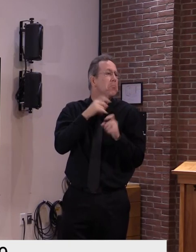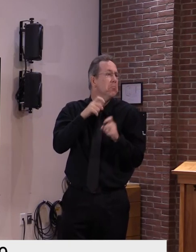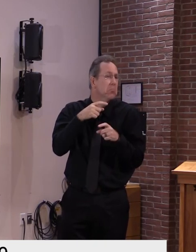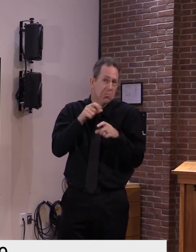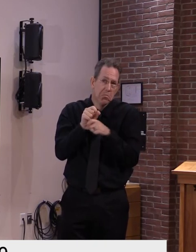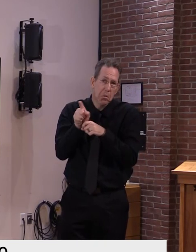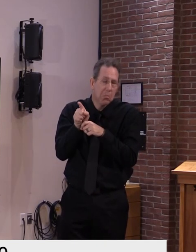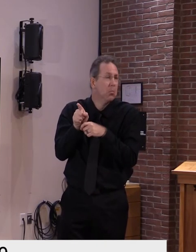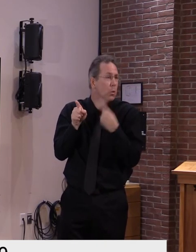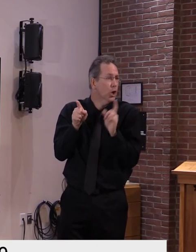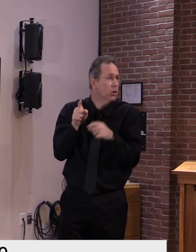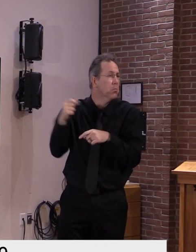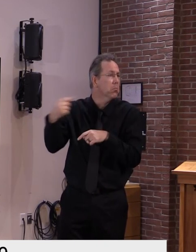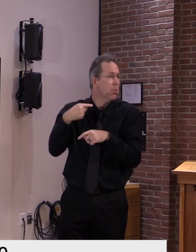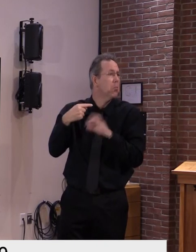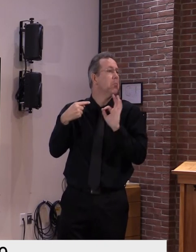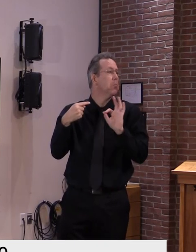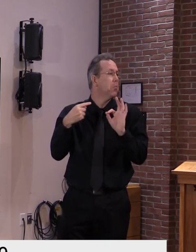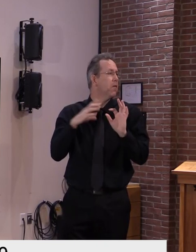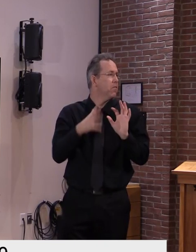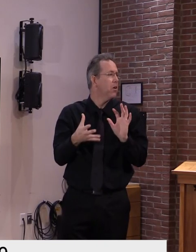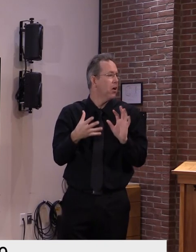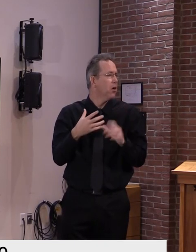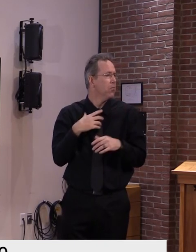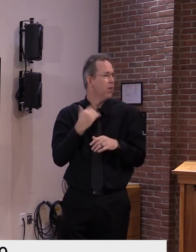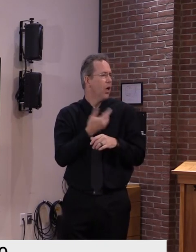issues that we're aware of. I turn it to Secretary Smith.